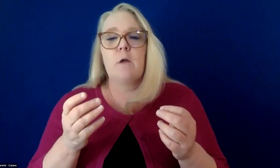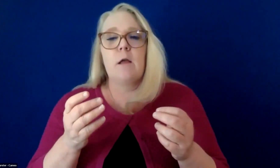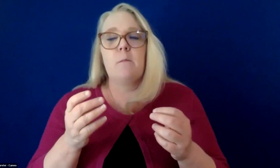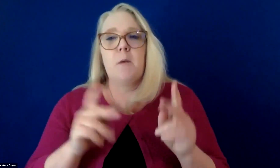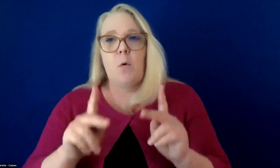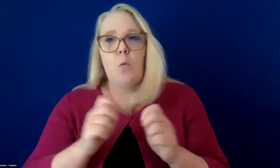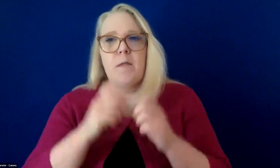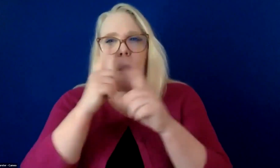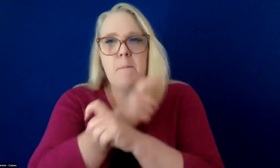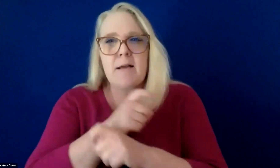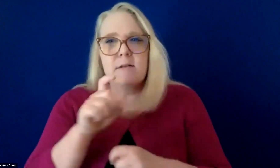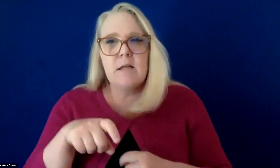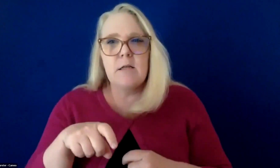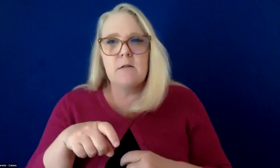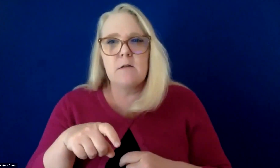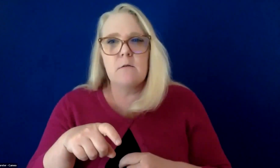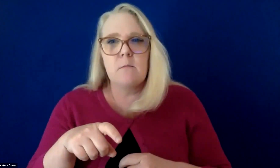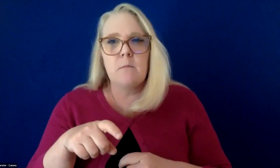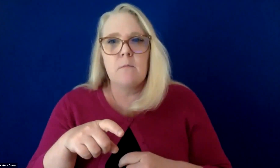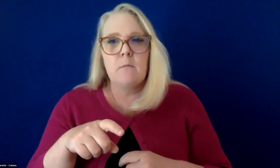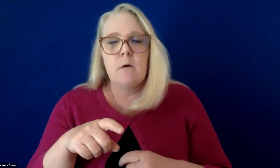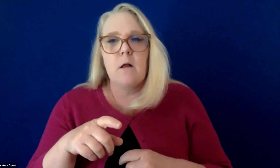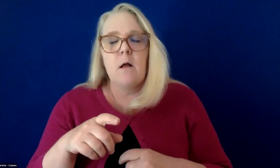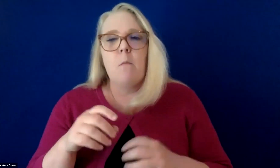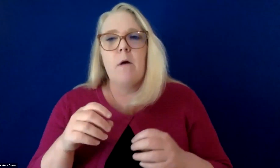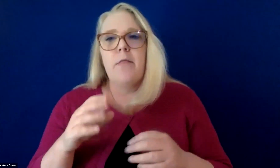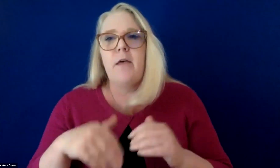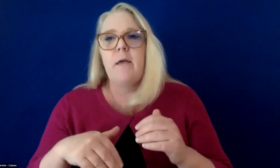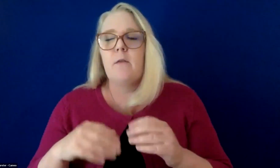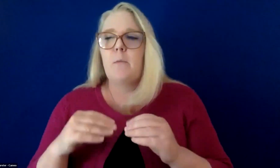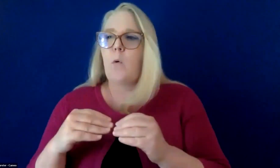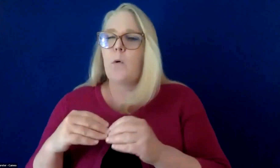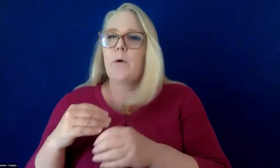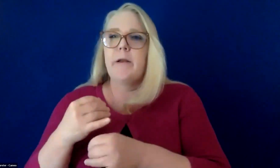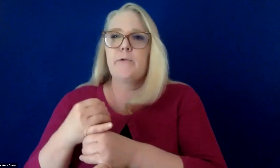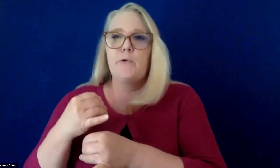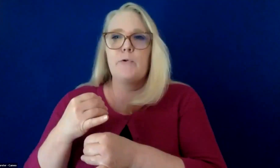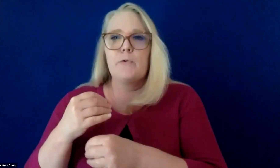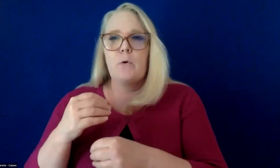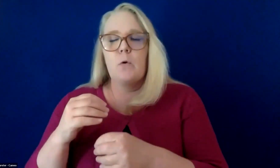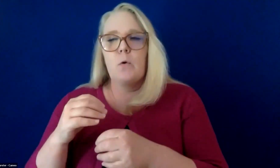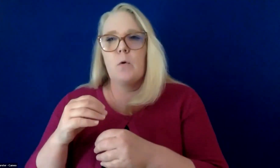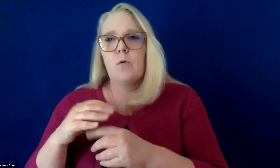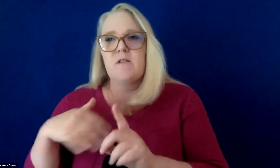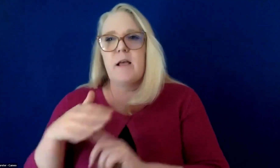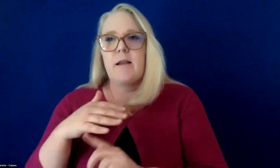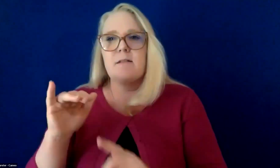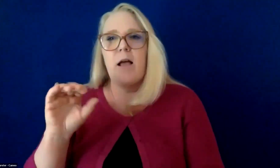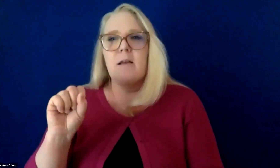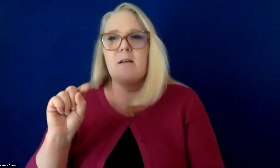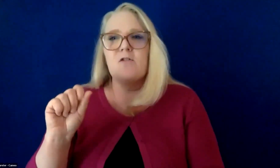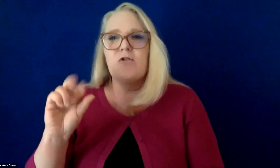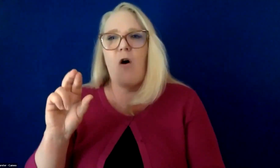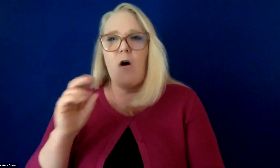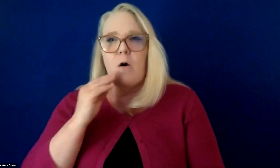needs outside of the more institutional looking settings like the Star homes that have a lot of state staff